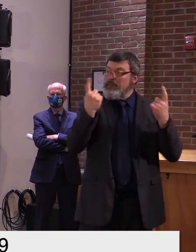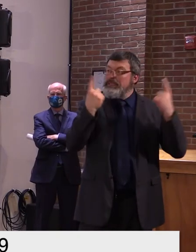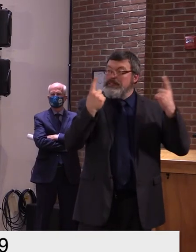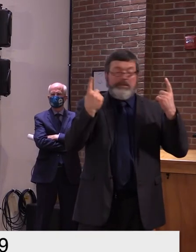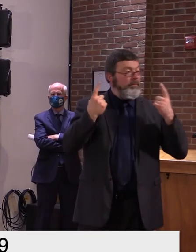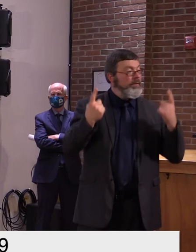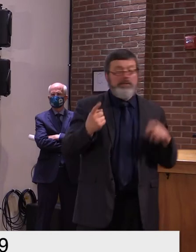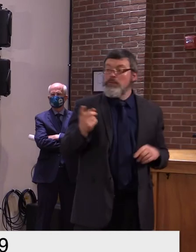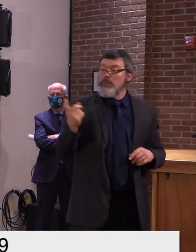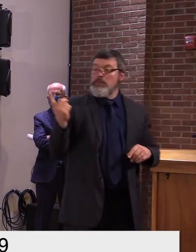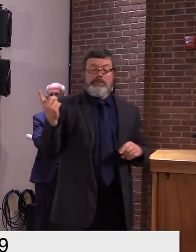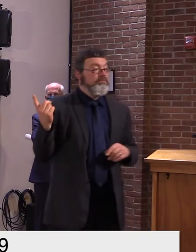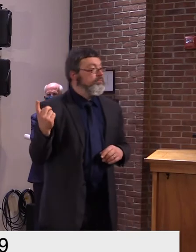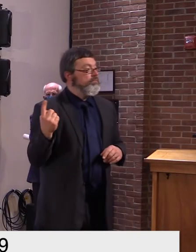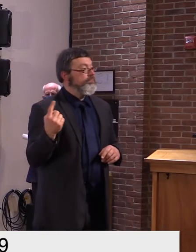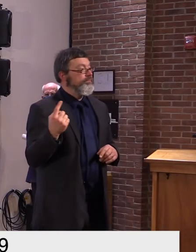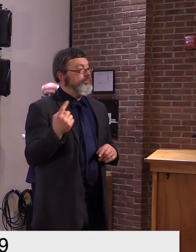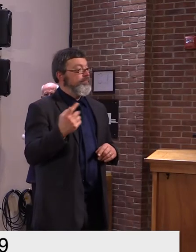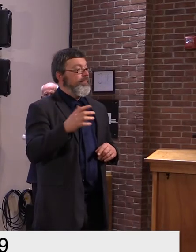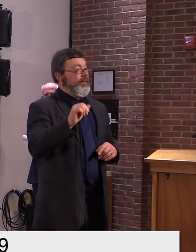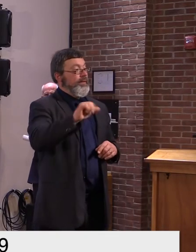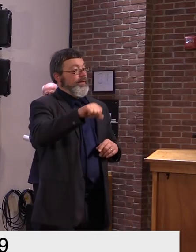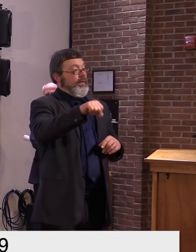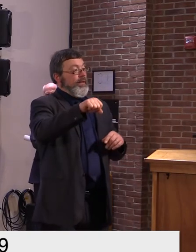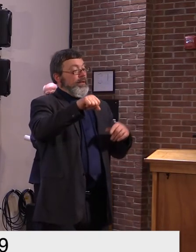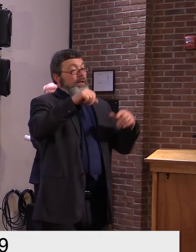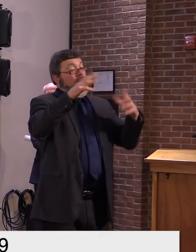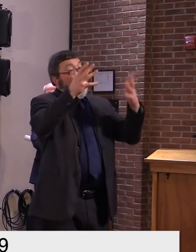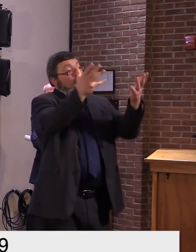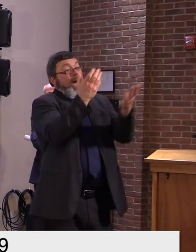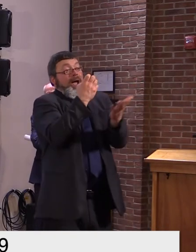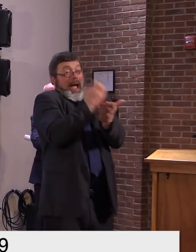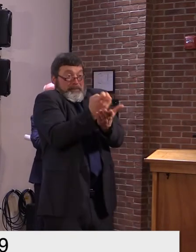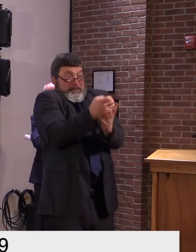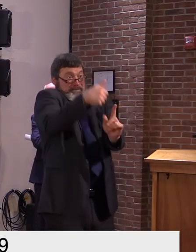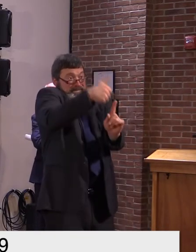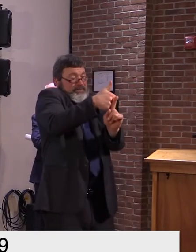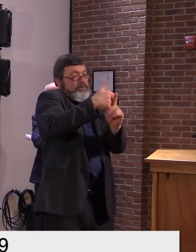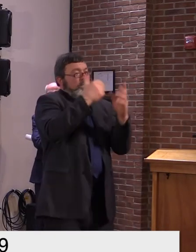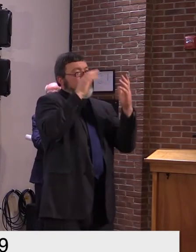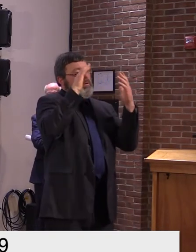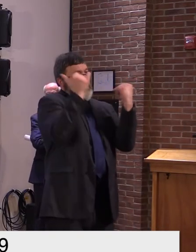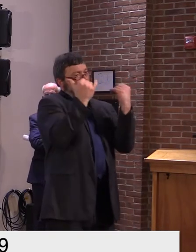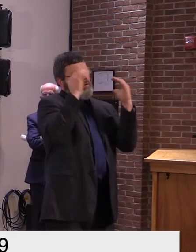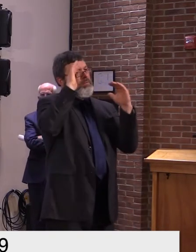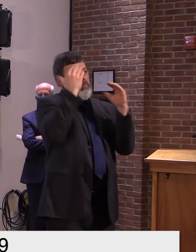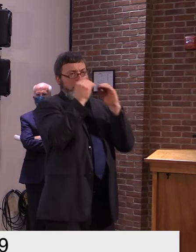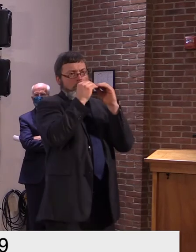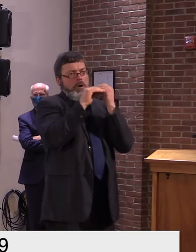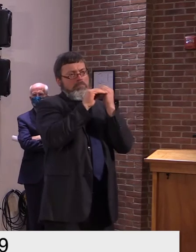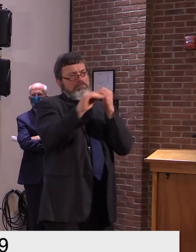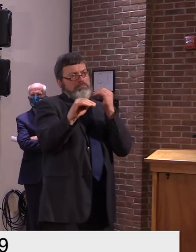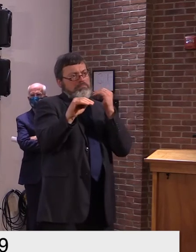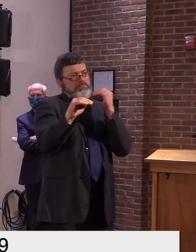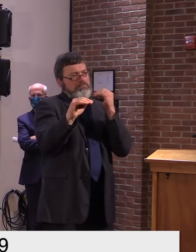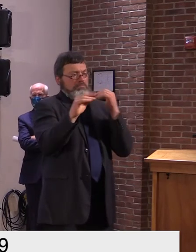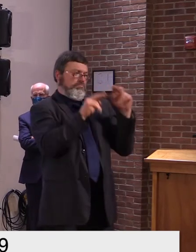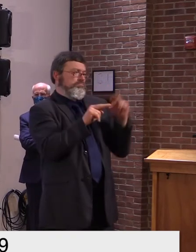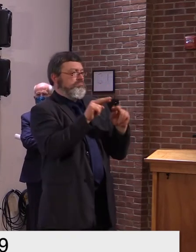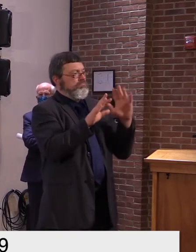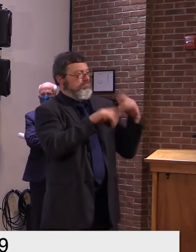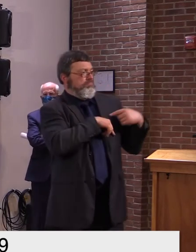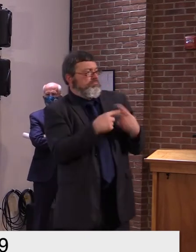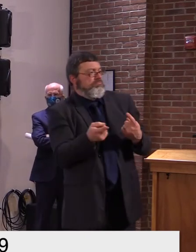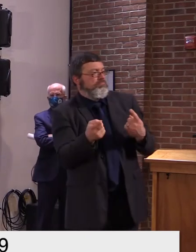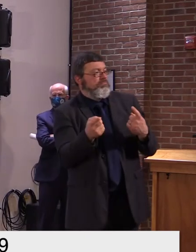think that they may be a little bit healthier at this point in the pandemic, and hopefully that when we get